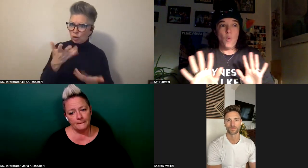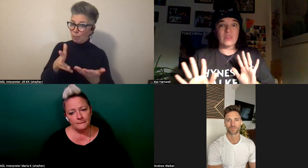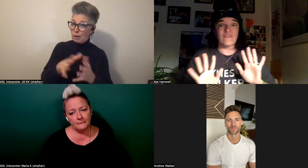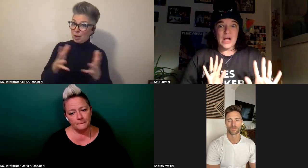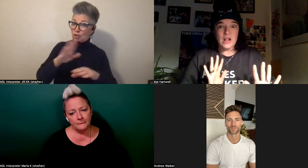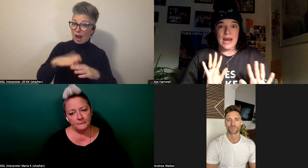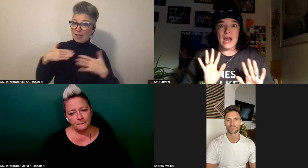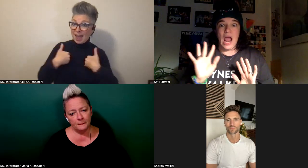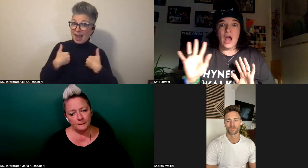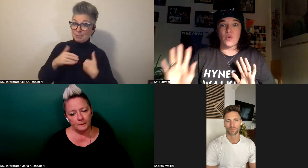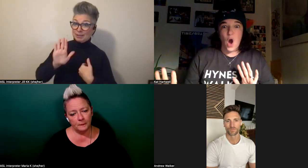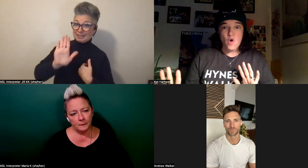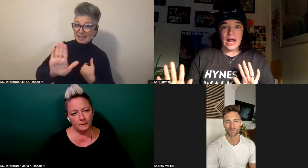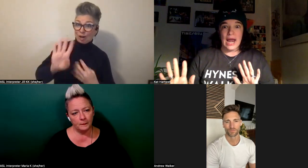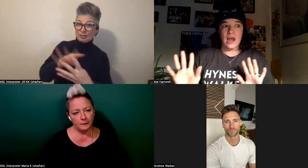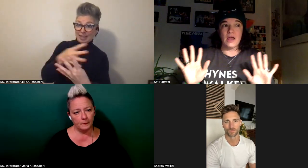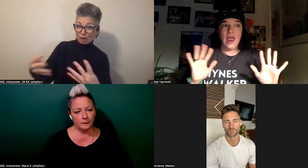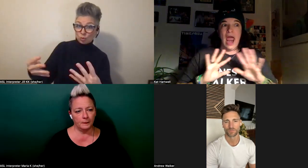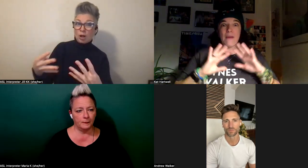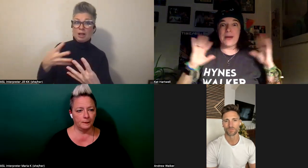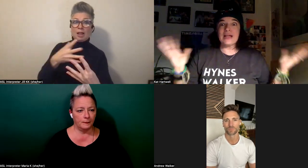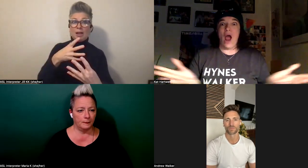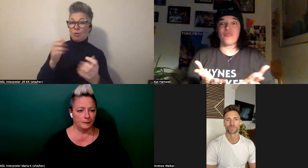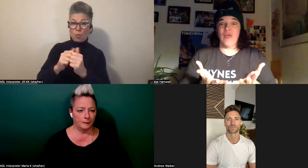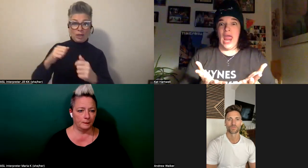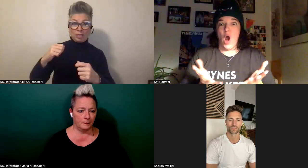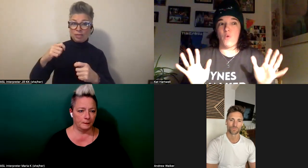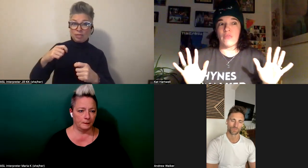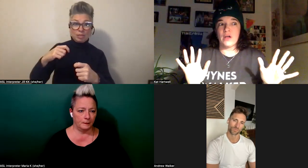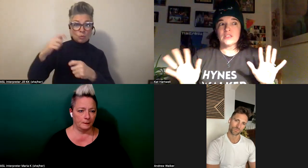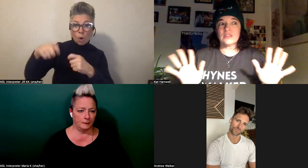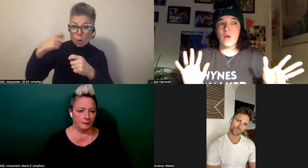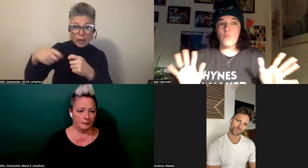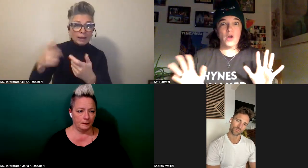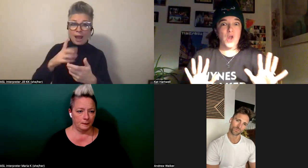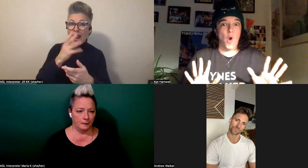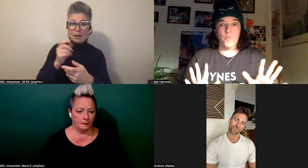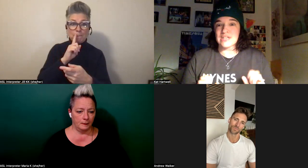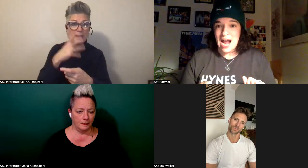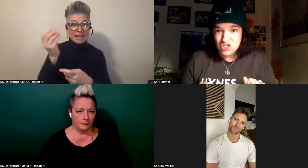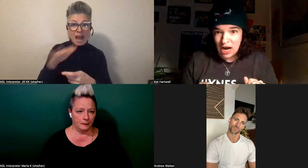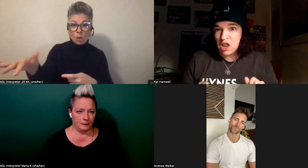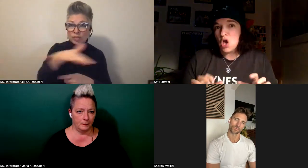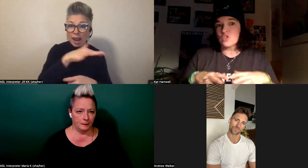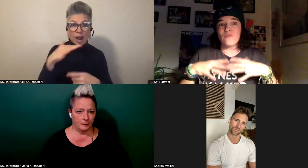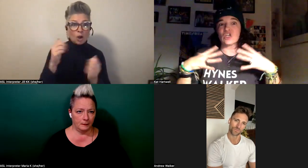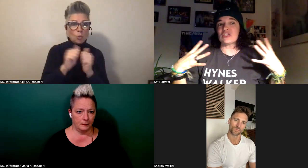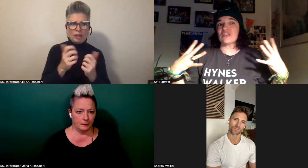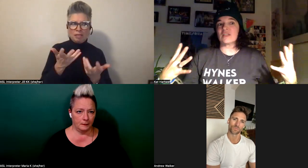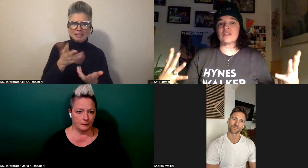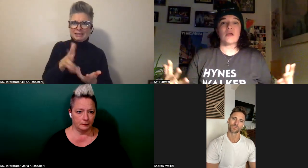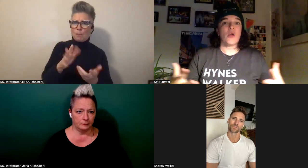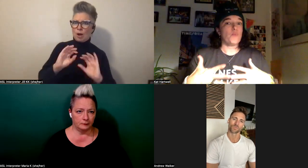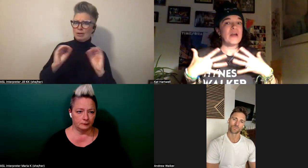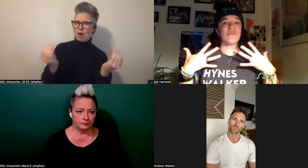schedule with the filming and the rolling and being out there with somewhat no protection. So we could